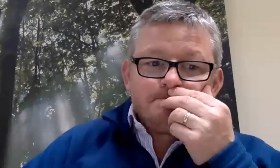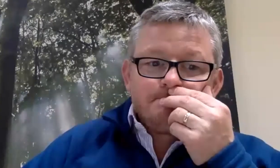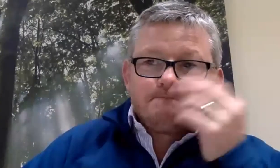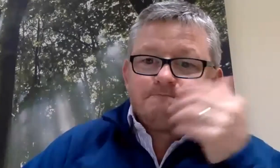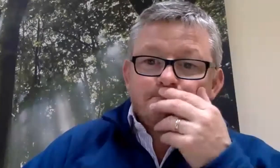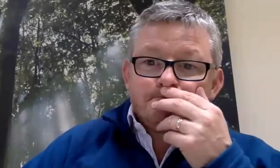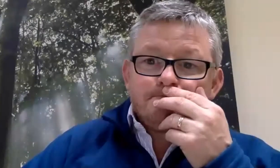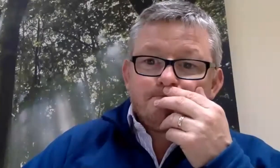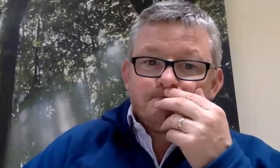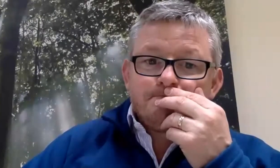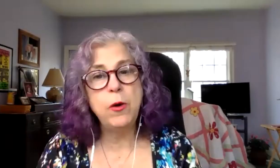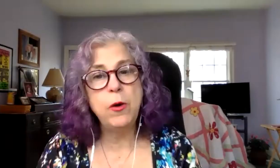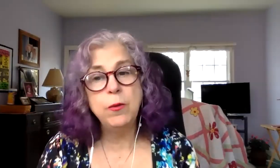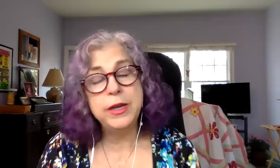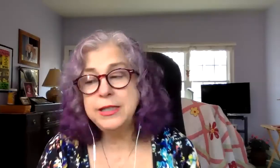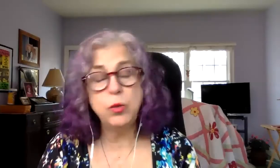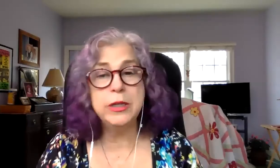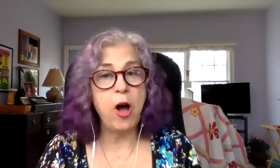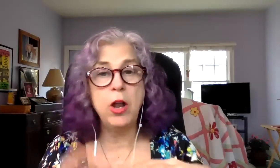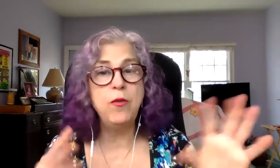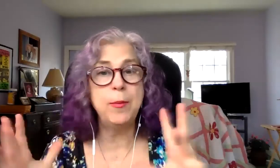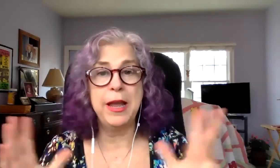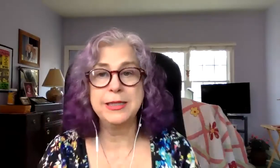difference. Yeah, we don't. Yeah, it's really all over the place.